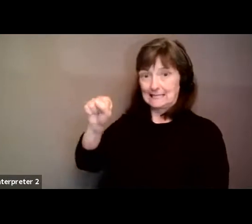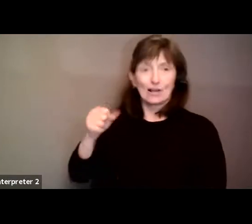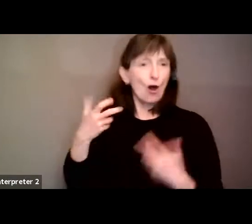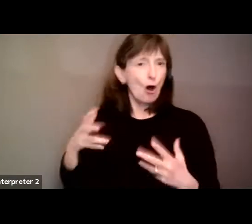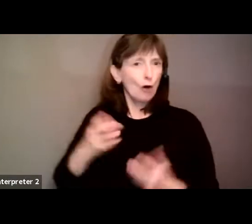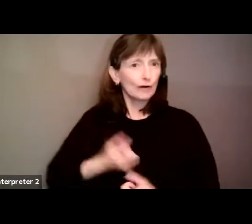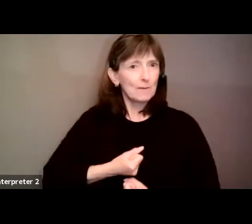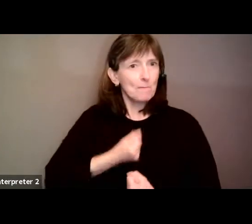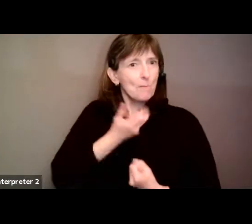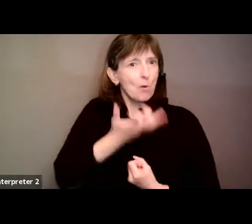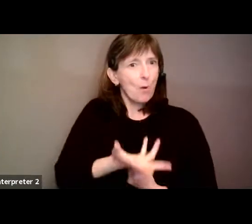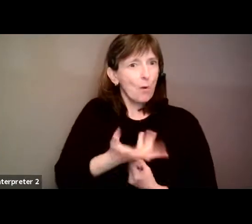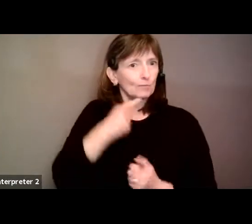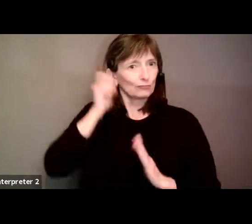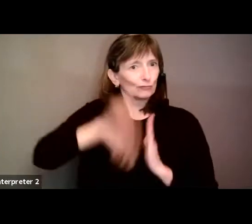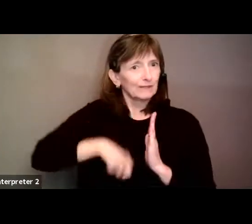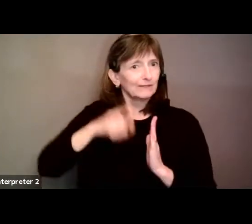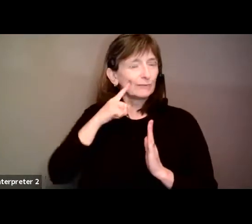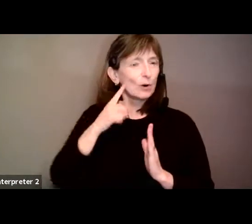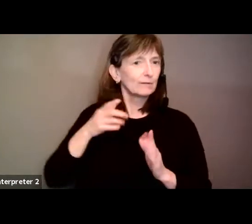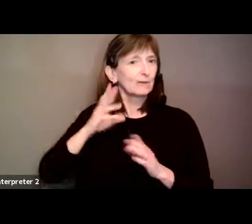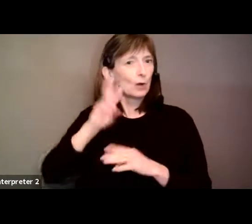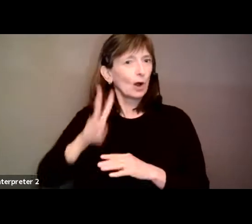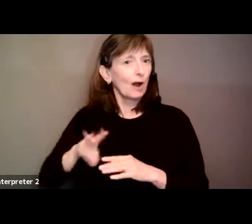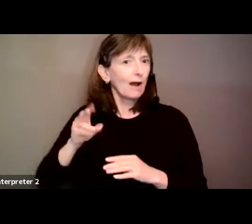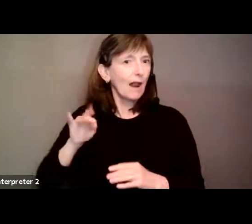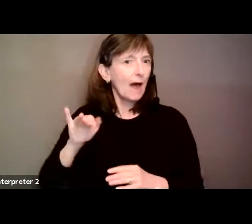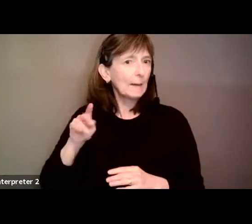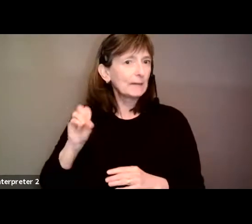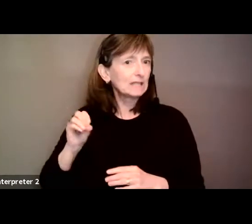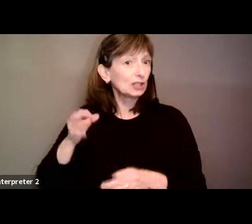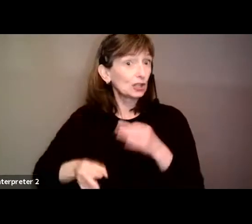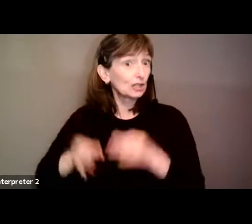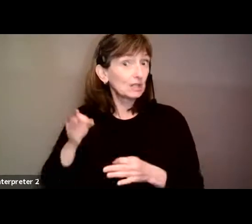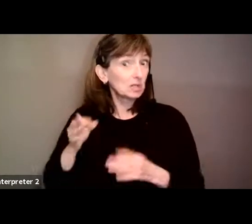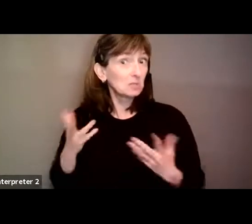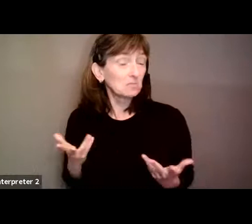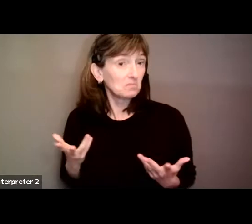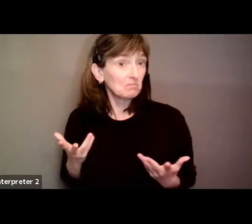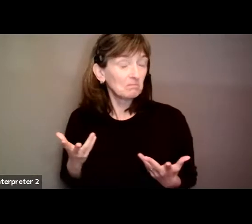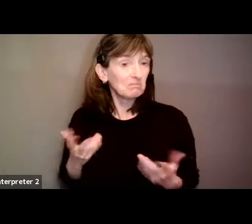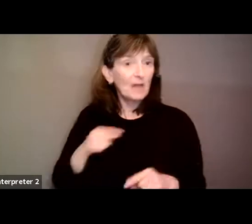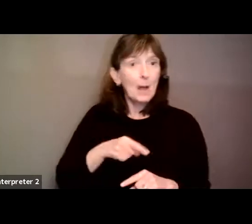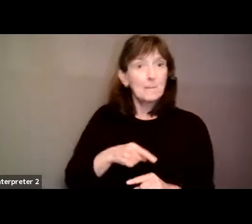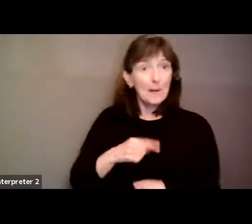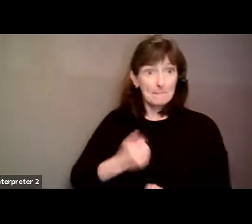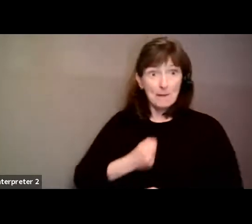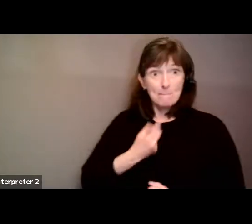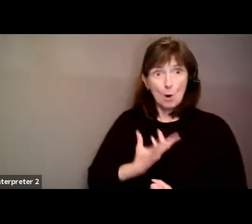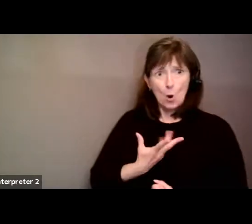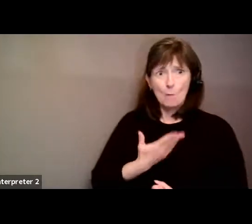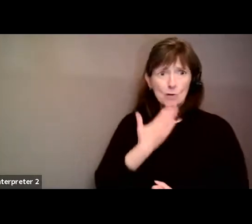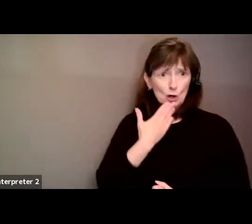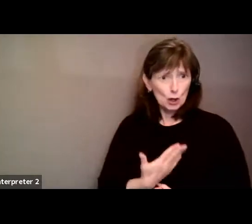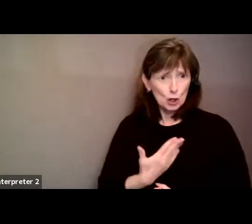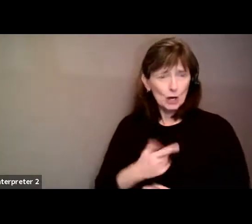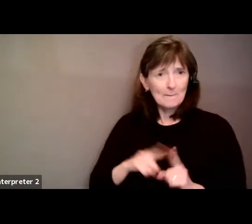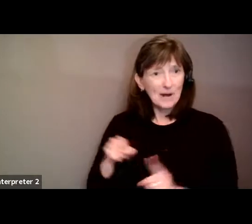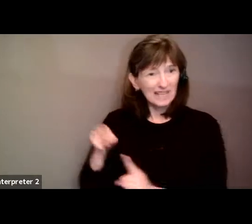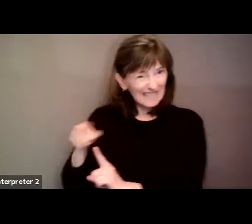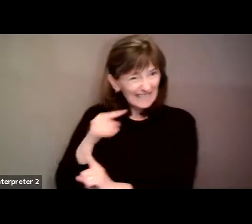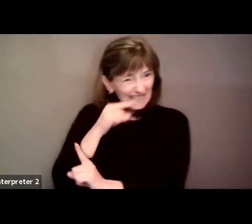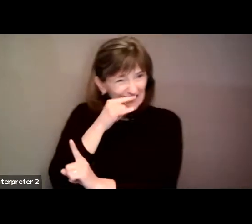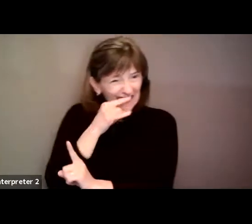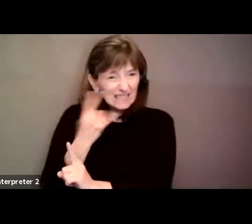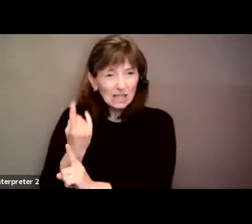climate justice that I was prepared to read. And my poem was cool and all, but this kid musing over a piece of plastic garbage he